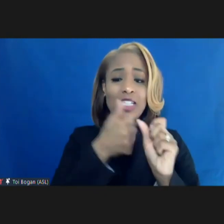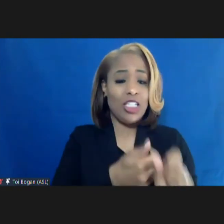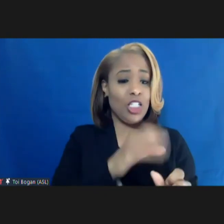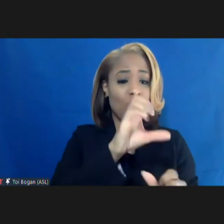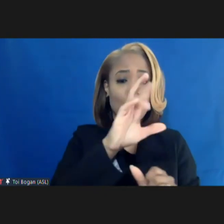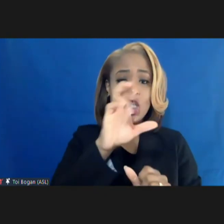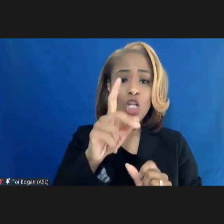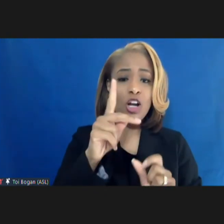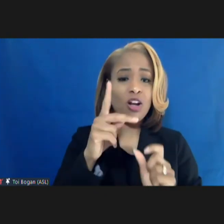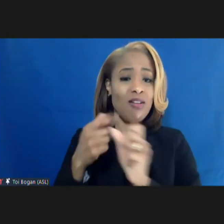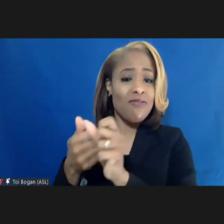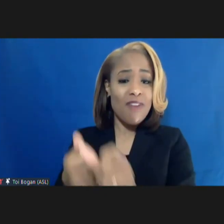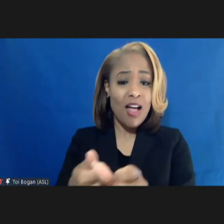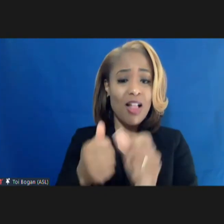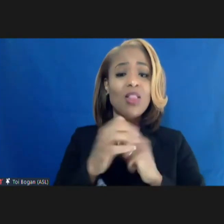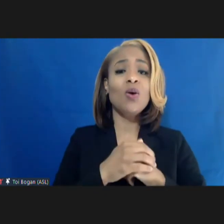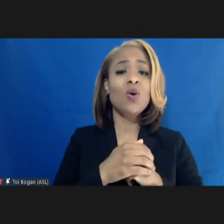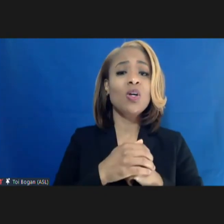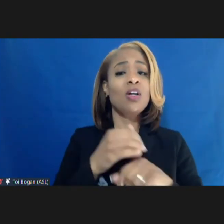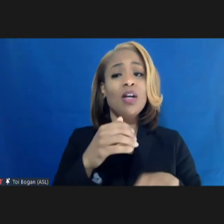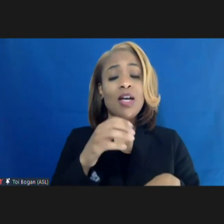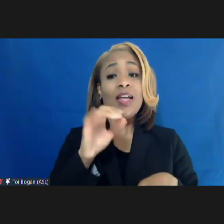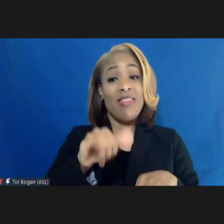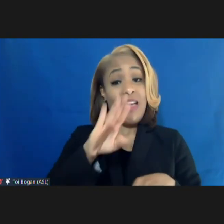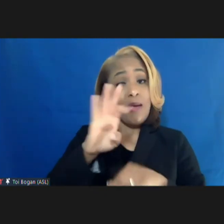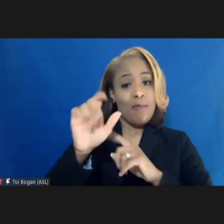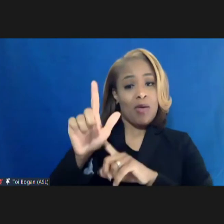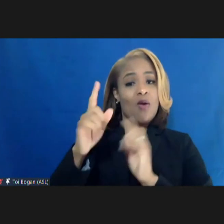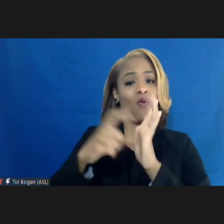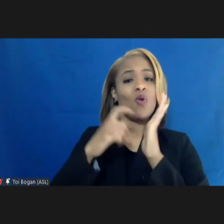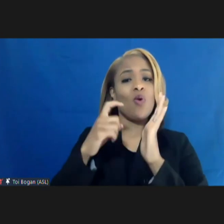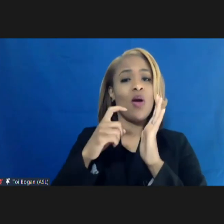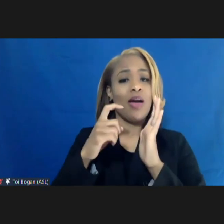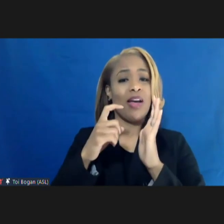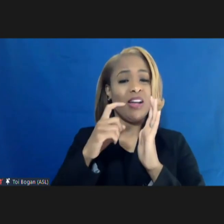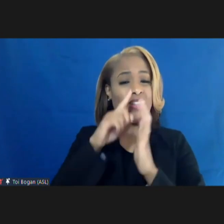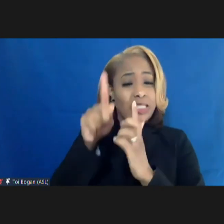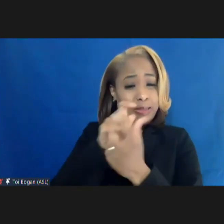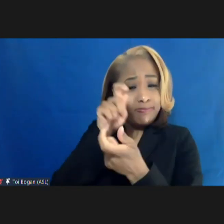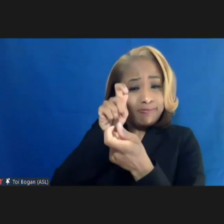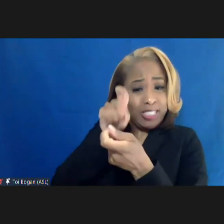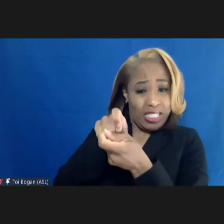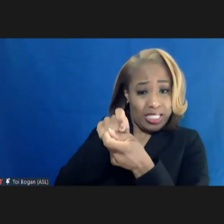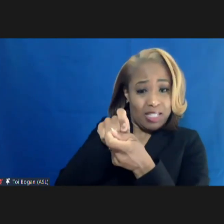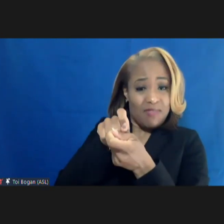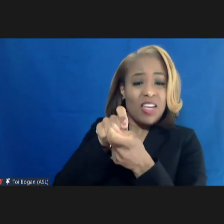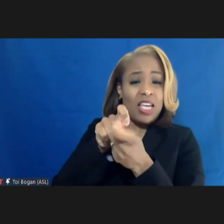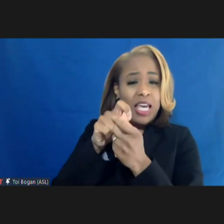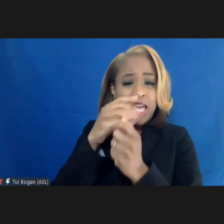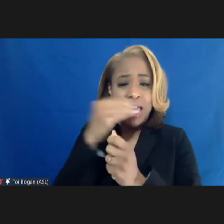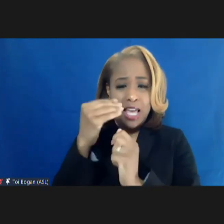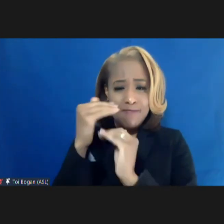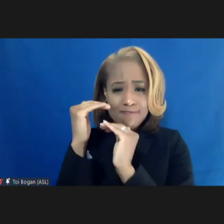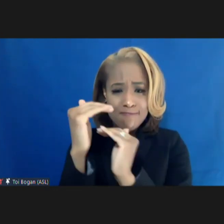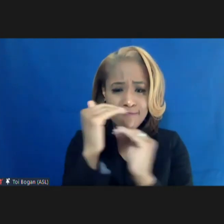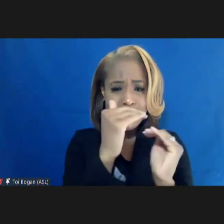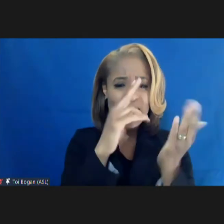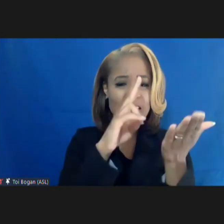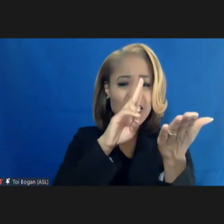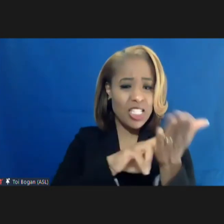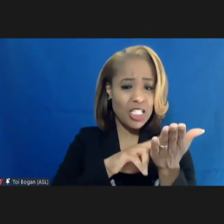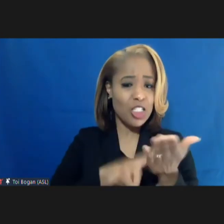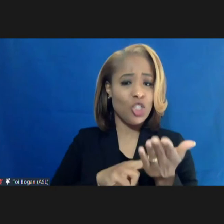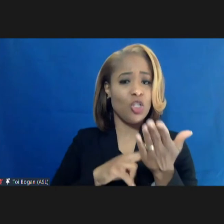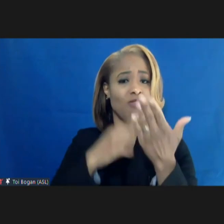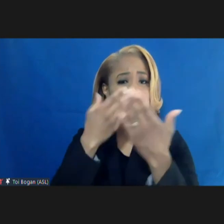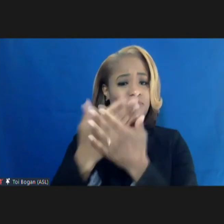signature verification. This particular bill requires overly specific and restrictive signature verification